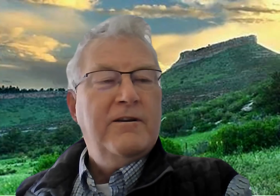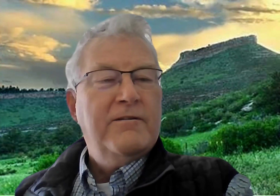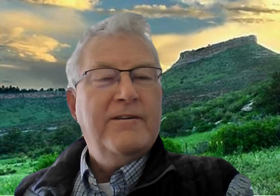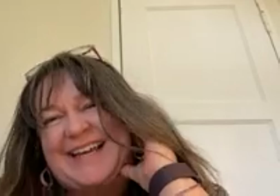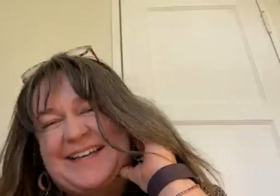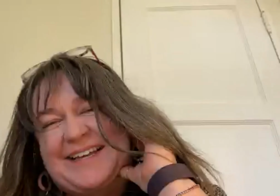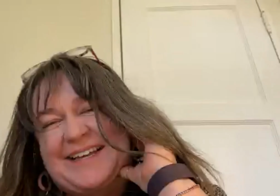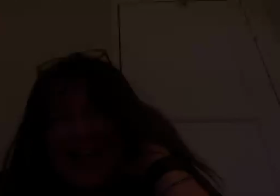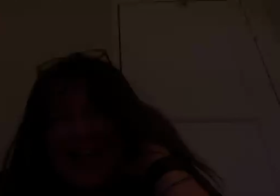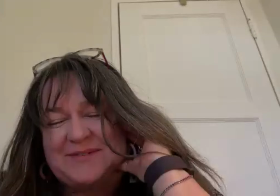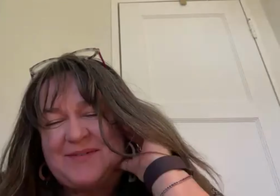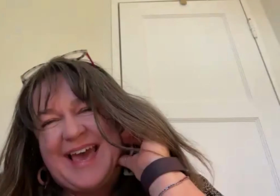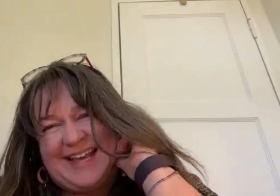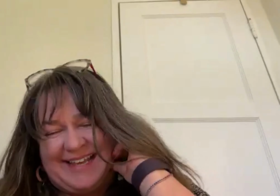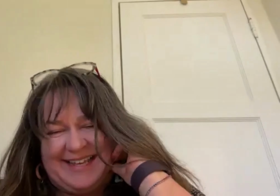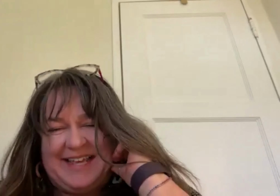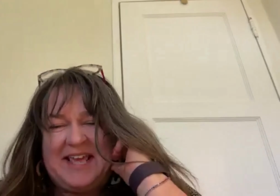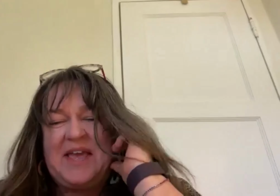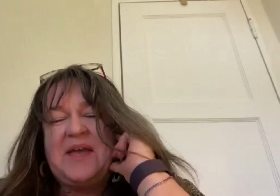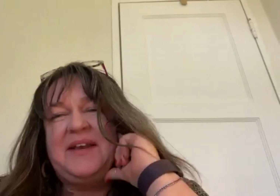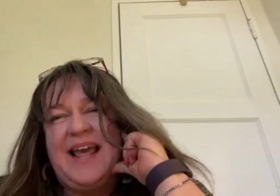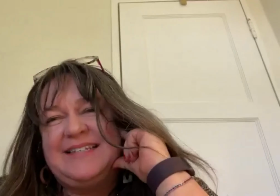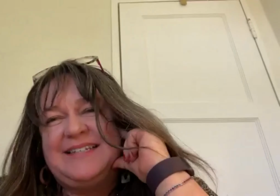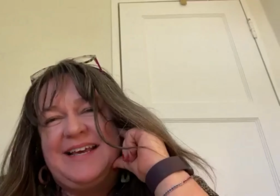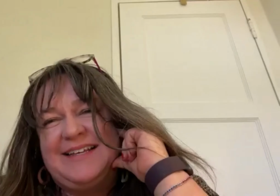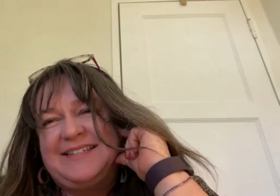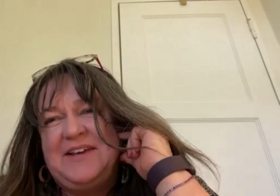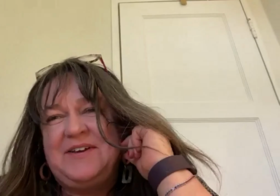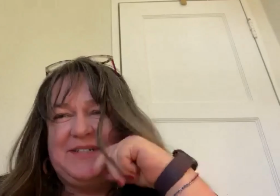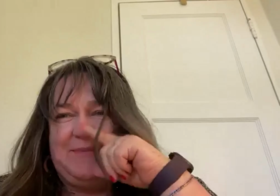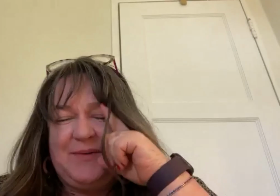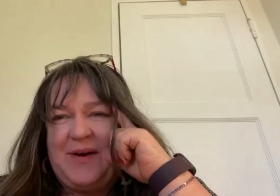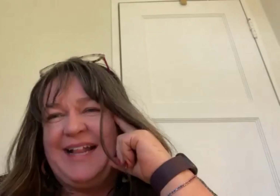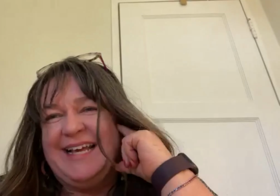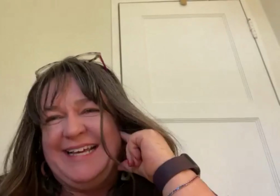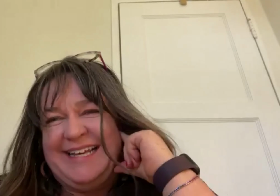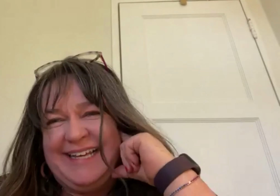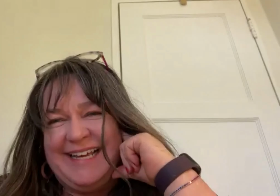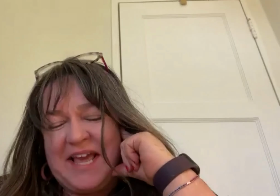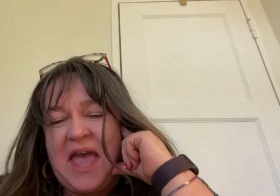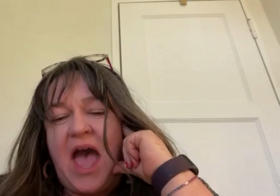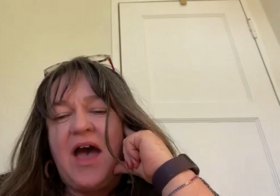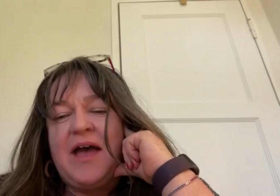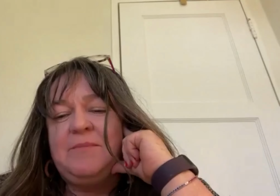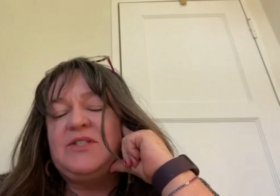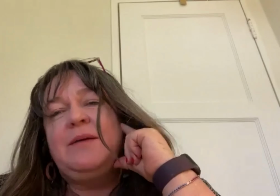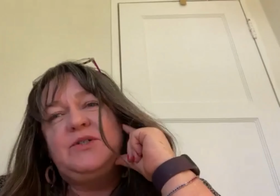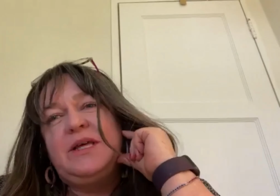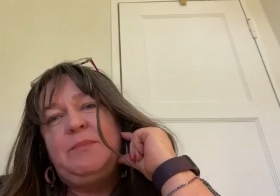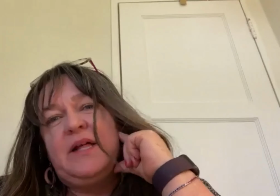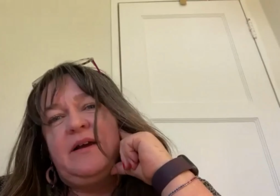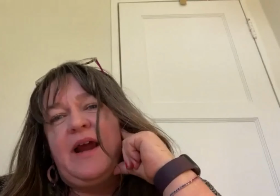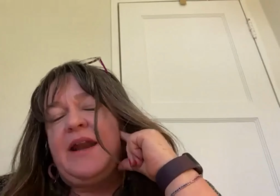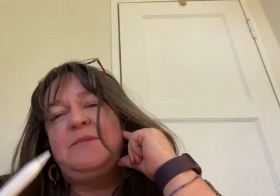Julie. Thanks, Matt. Nice to see you. It's been a while. So I'm